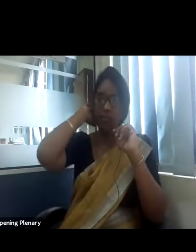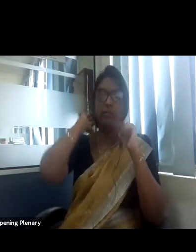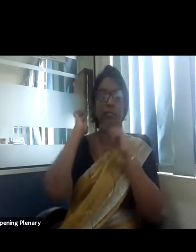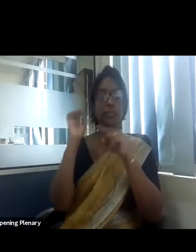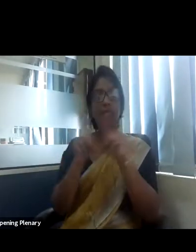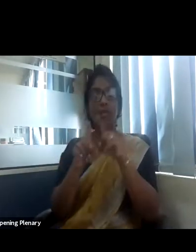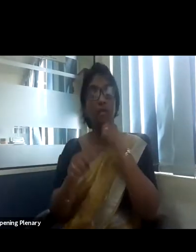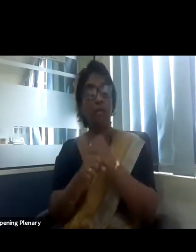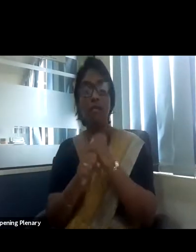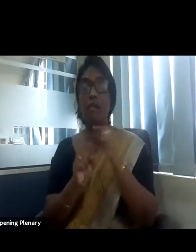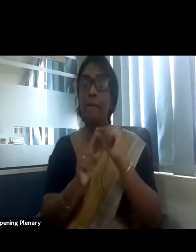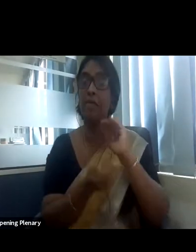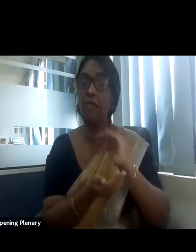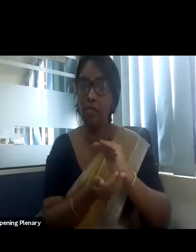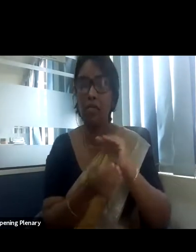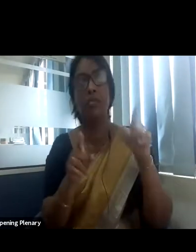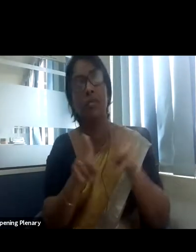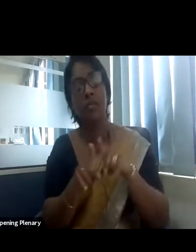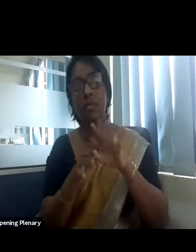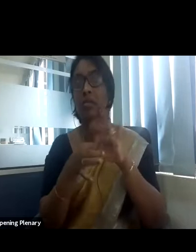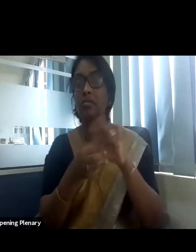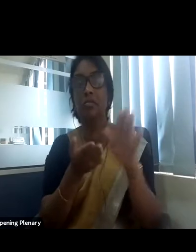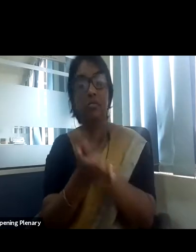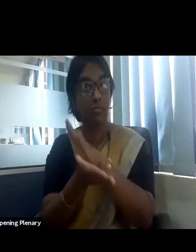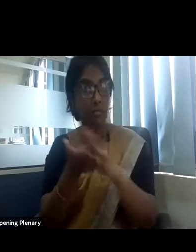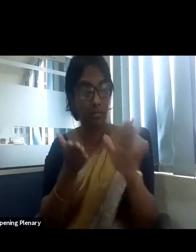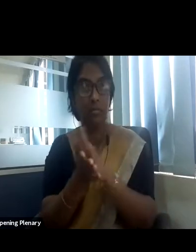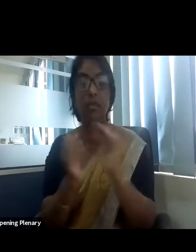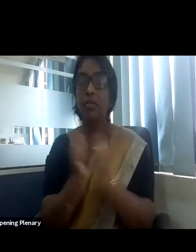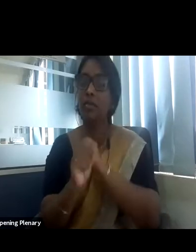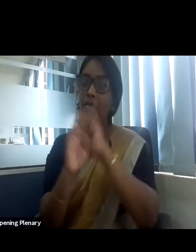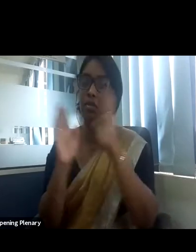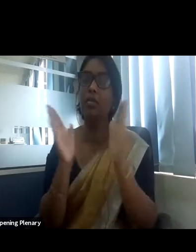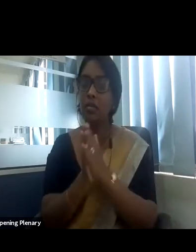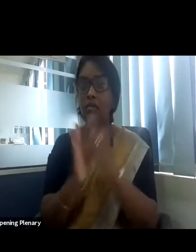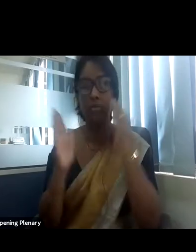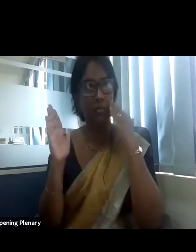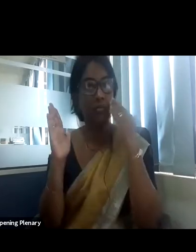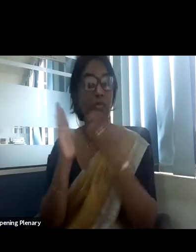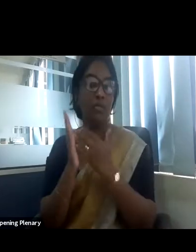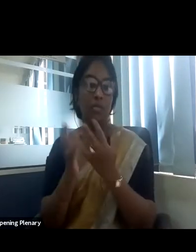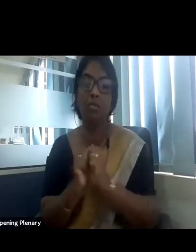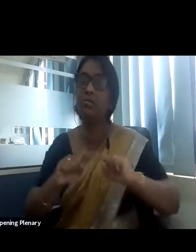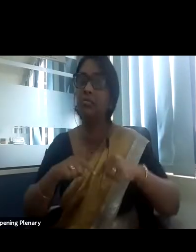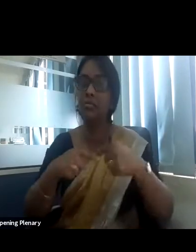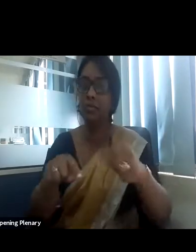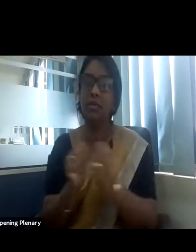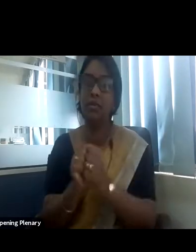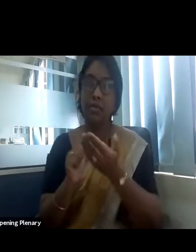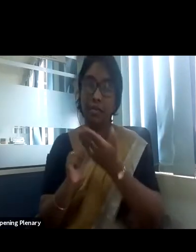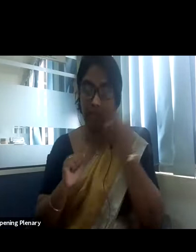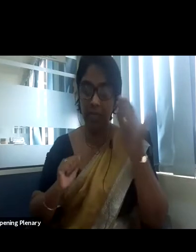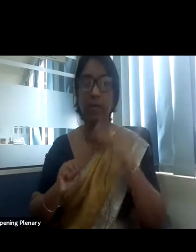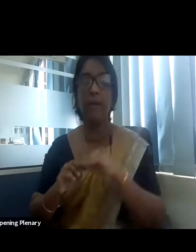certain scenarios that follow one or the other side. On the head side of the coin, to use an example, if global